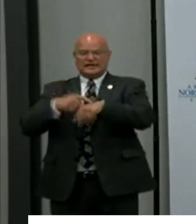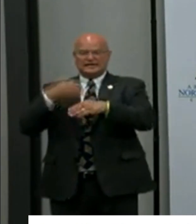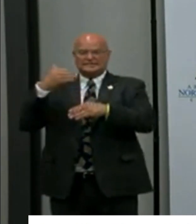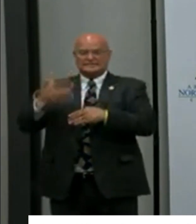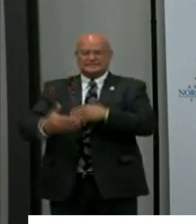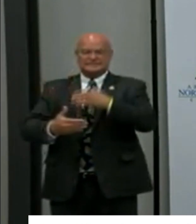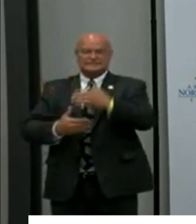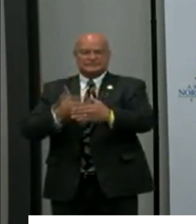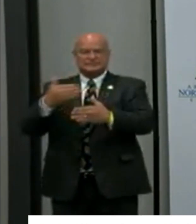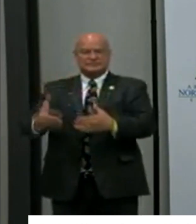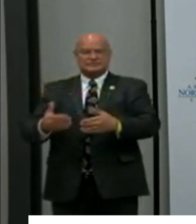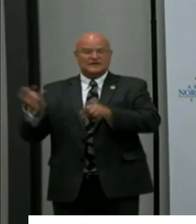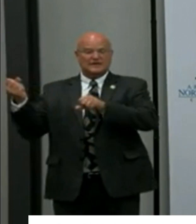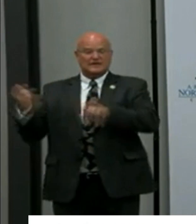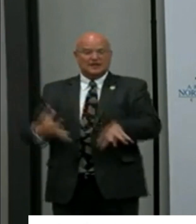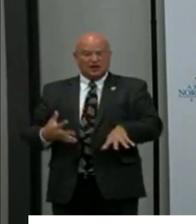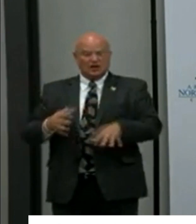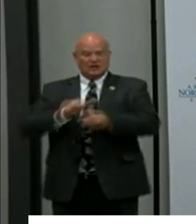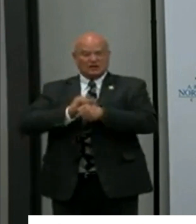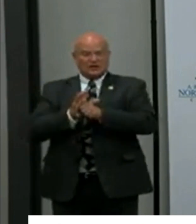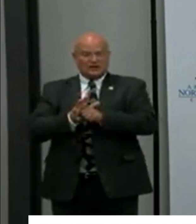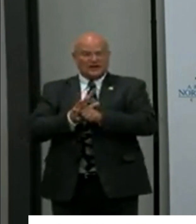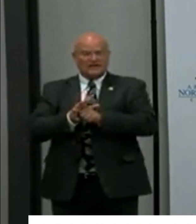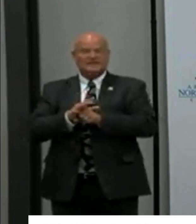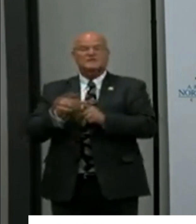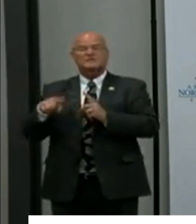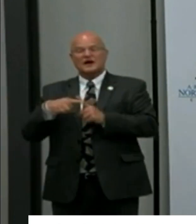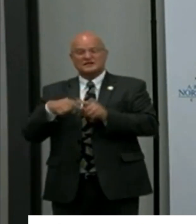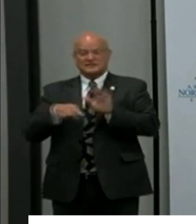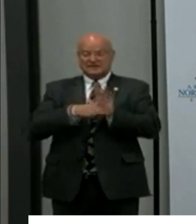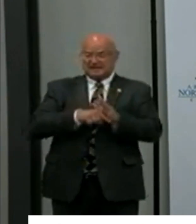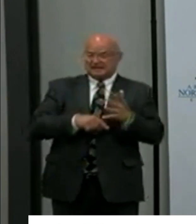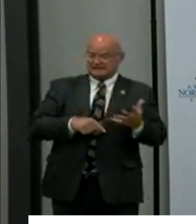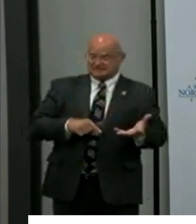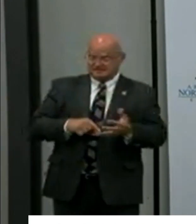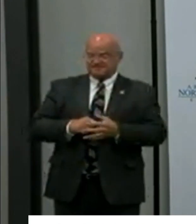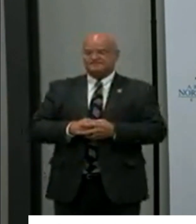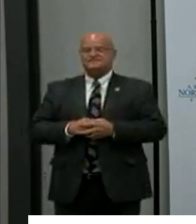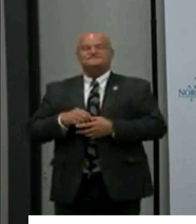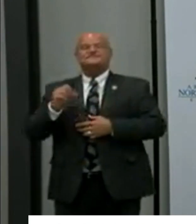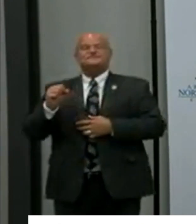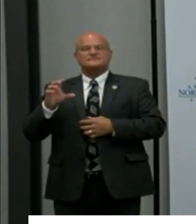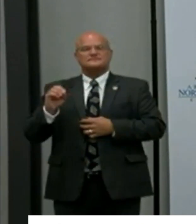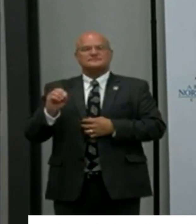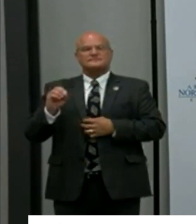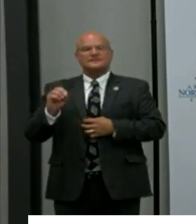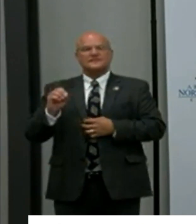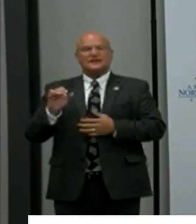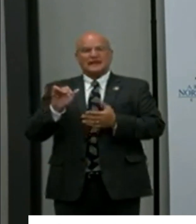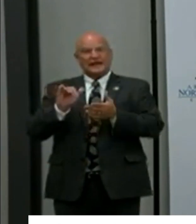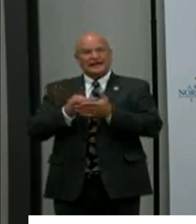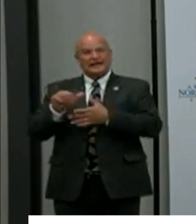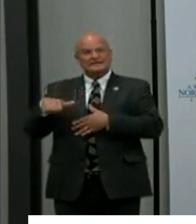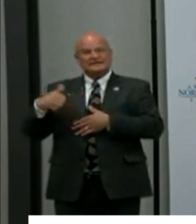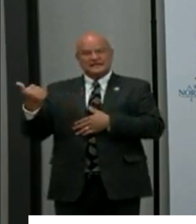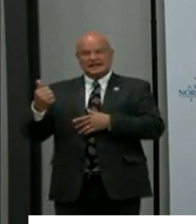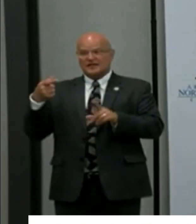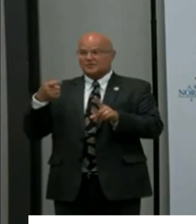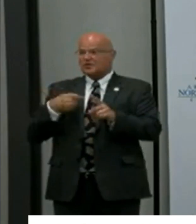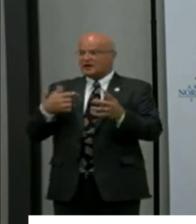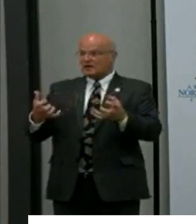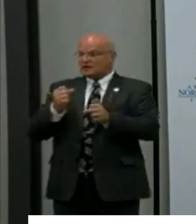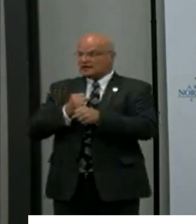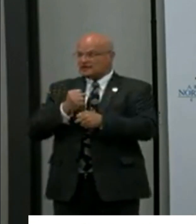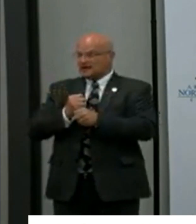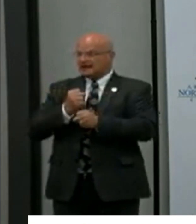it's caused by COVID-19, it will be positive. And that's another point I want